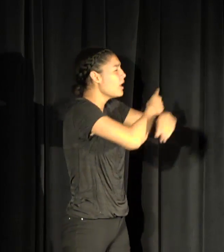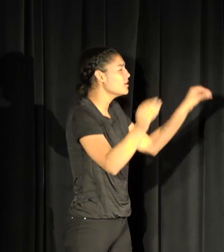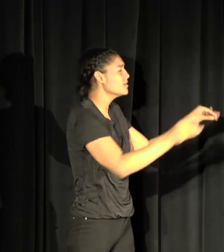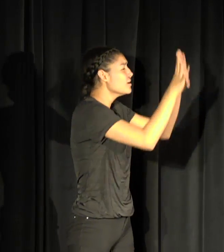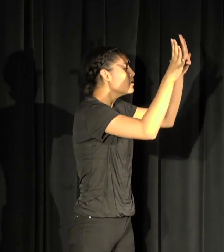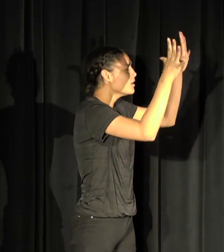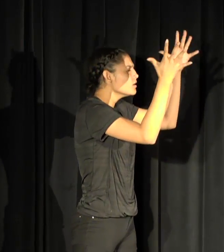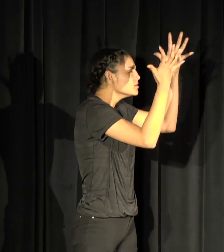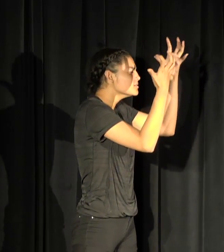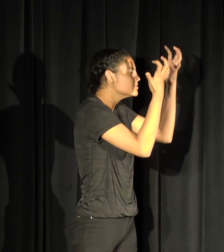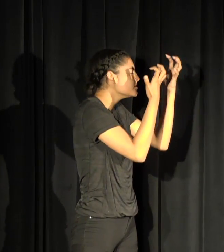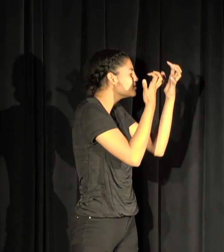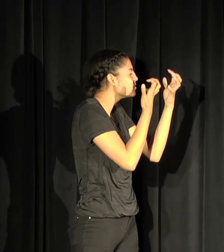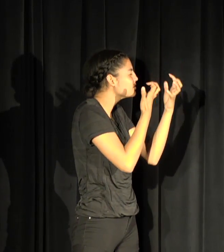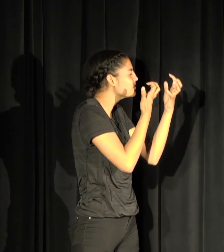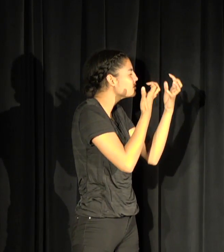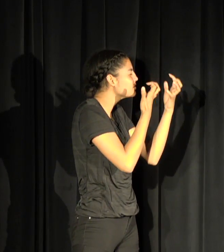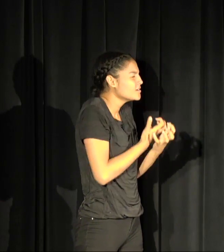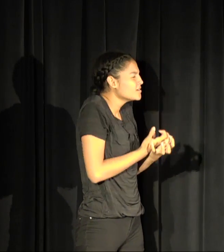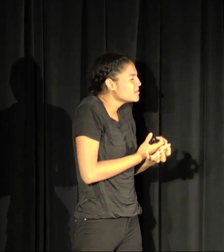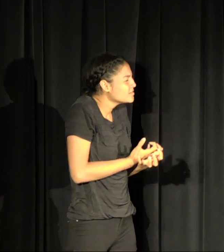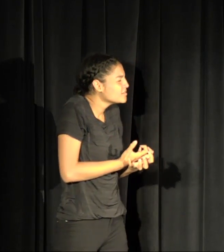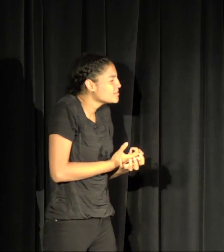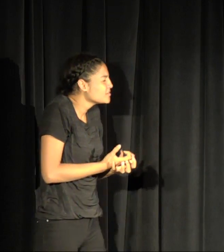Black shadow awakens in harsh winter of December.